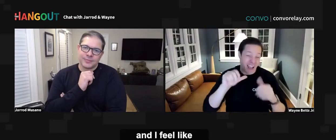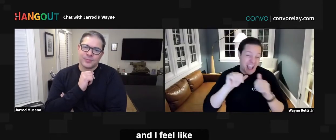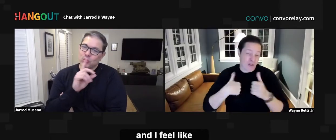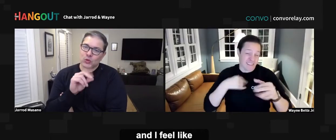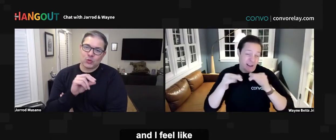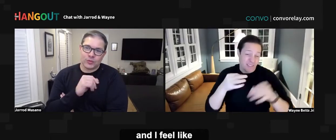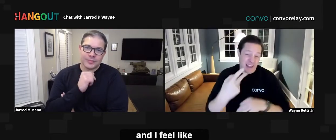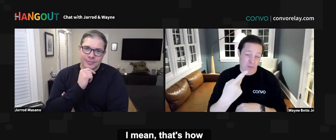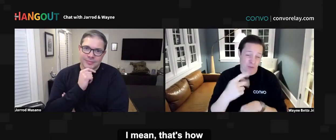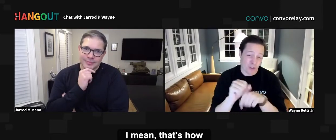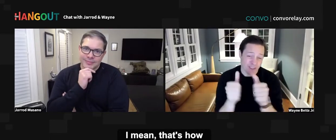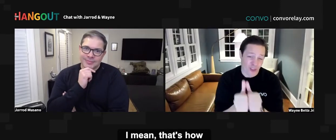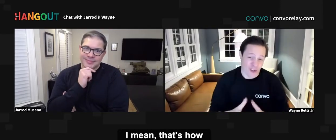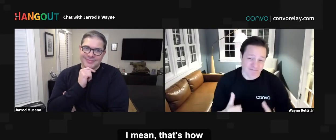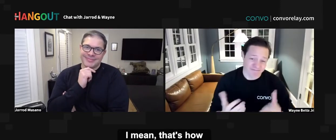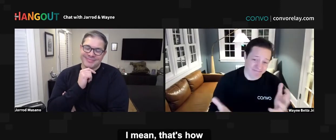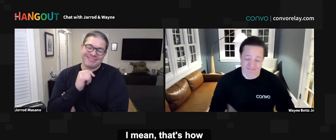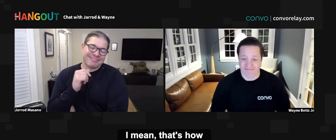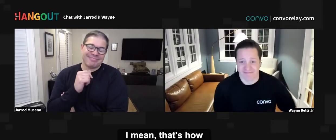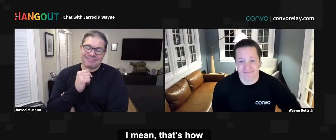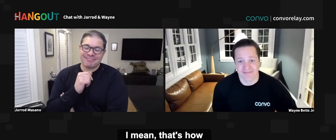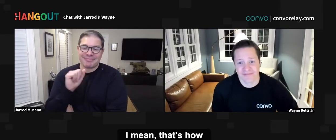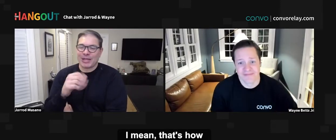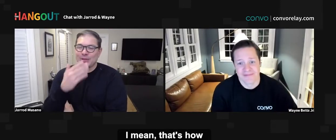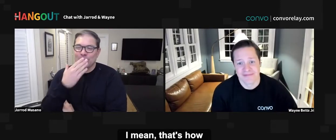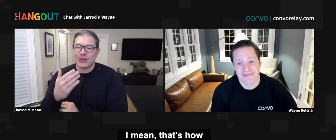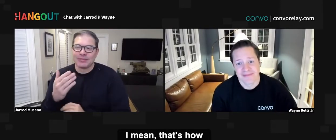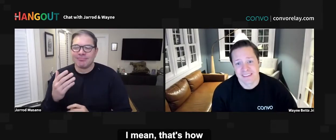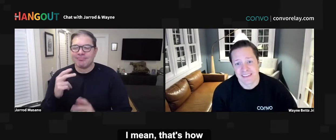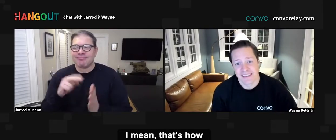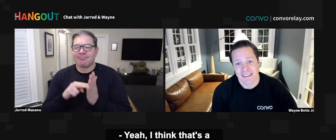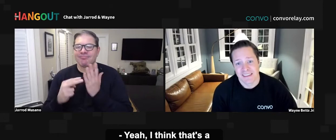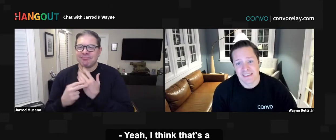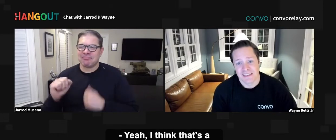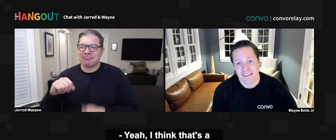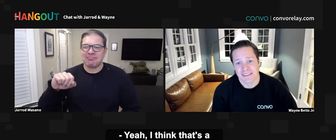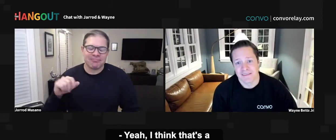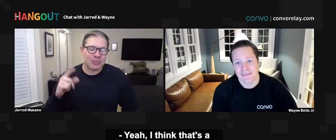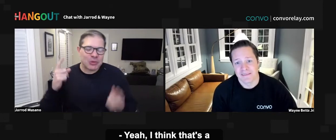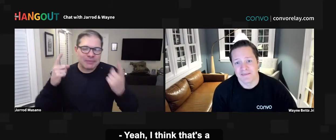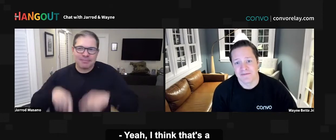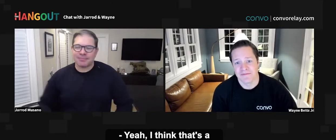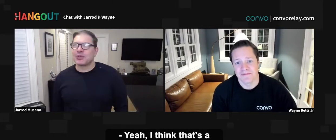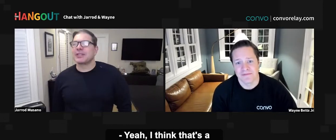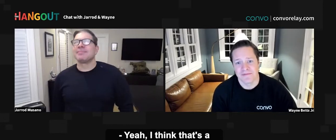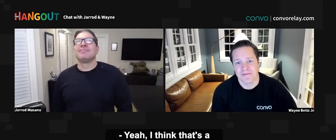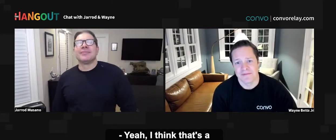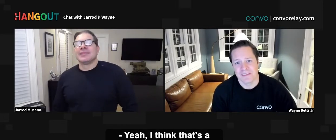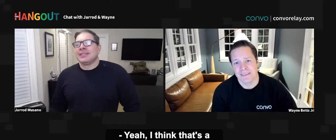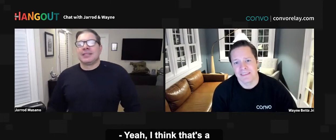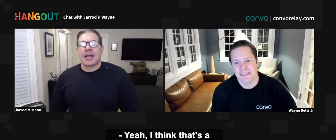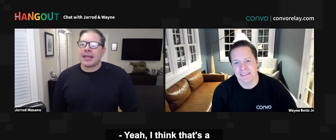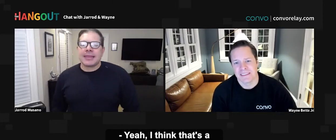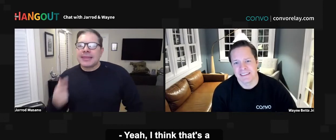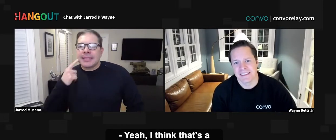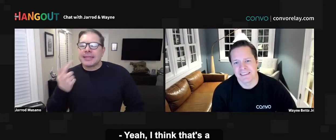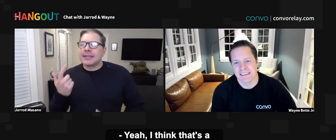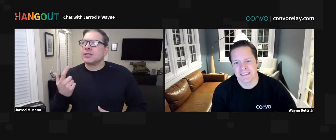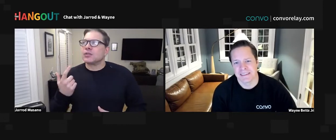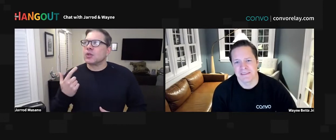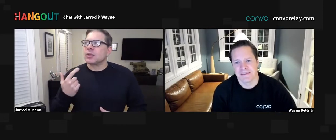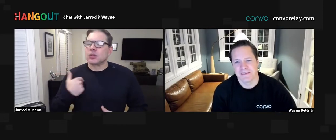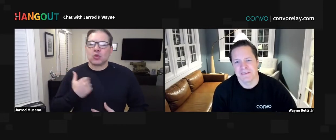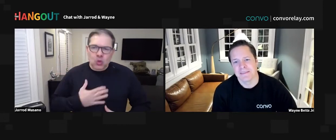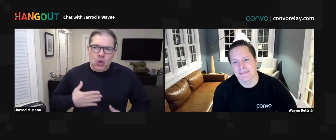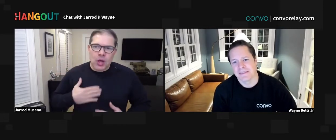feel like I can challenge you. I mean, that's kind of how I define our dynamic. Yeah, I think that's a really good analogy,